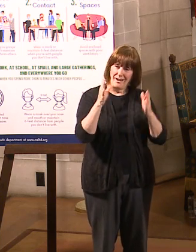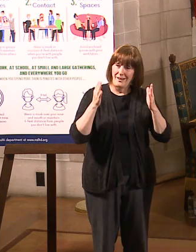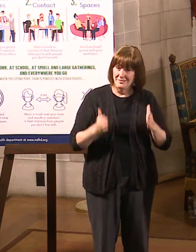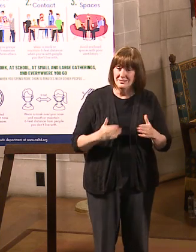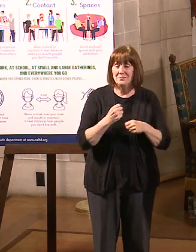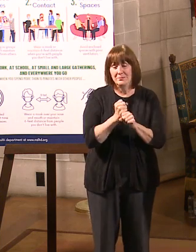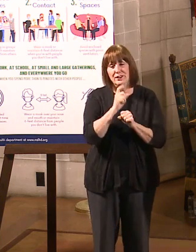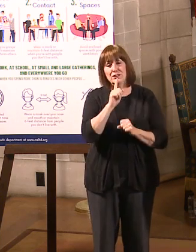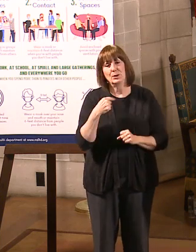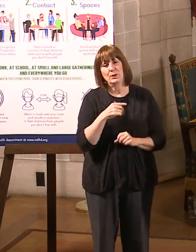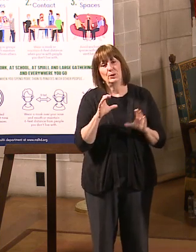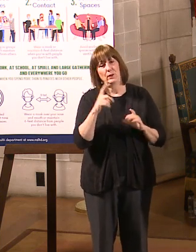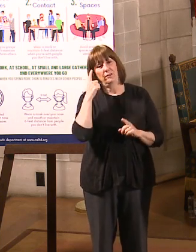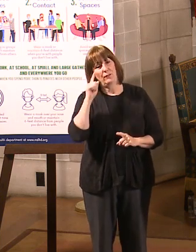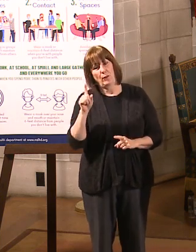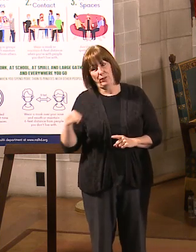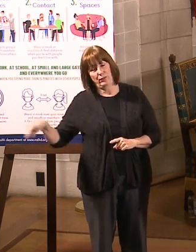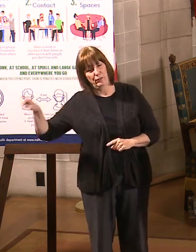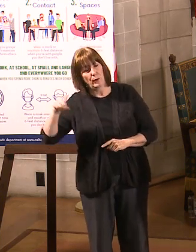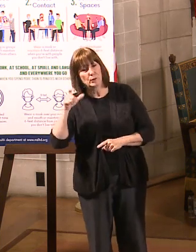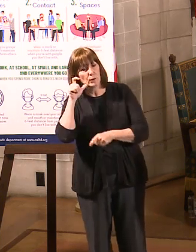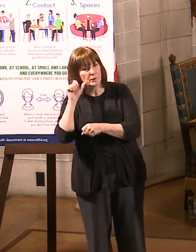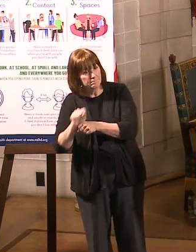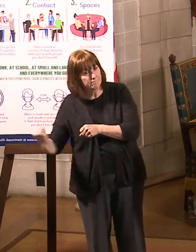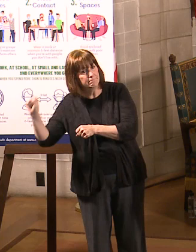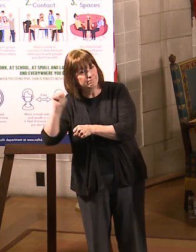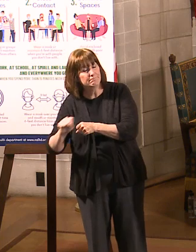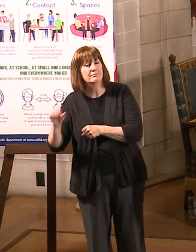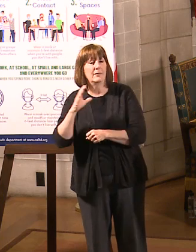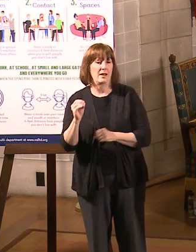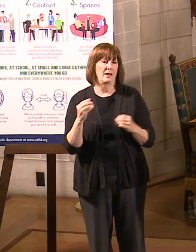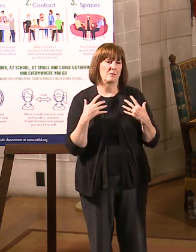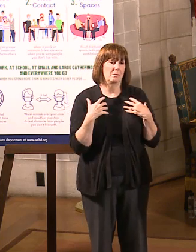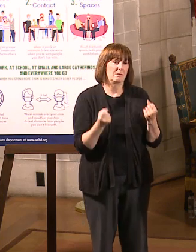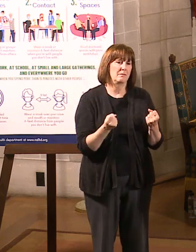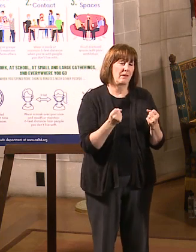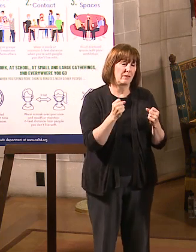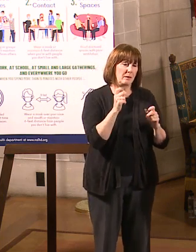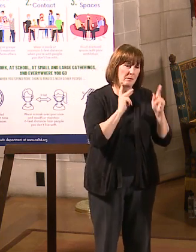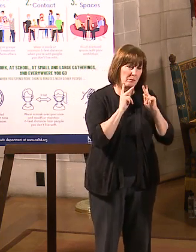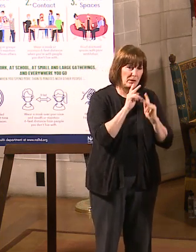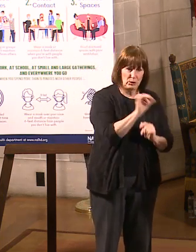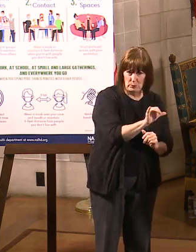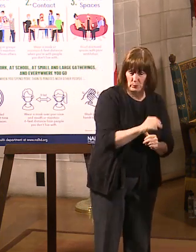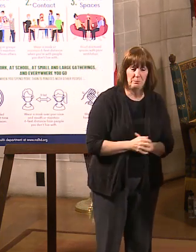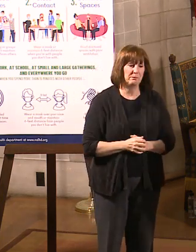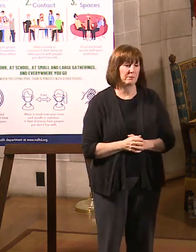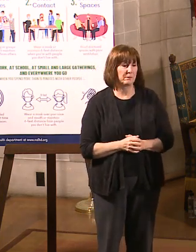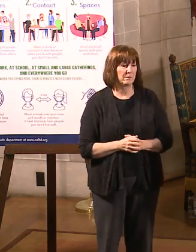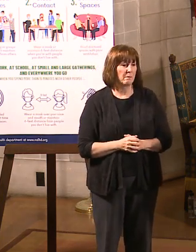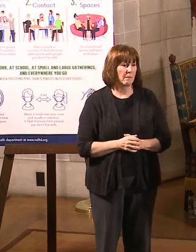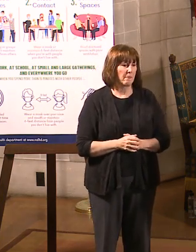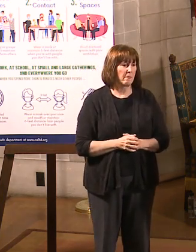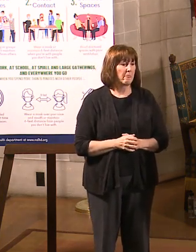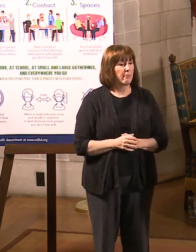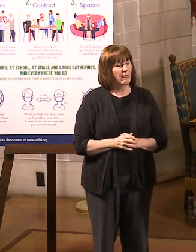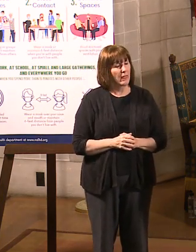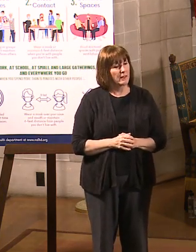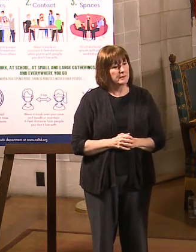we want to make sure that we're doing that for our contact tracers and for our local public health people as well. So please treat them that way as